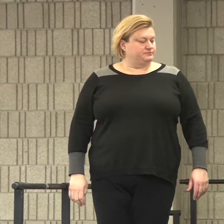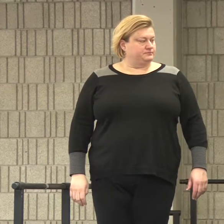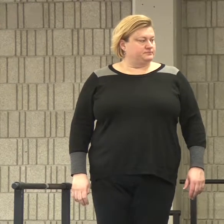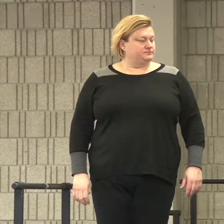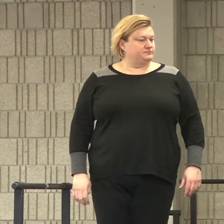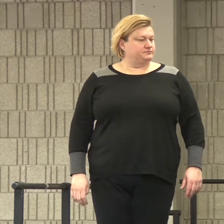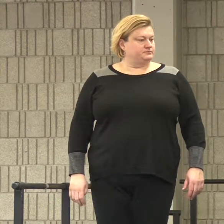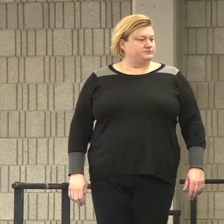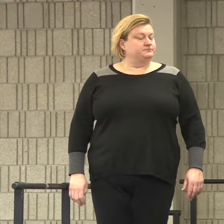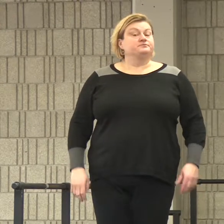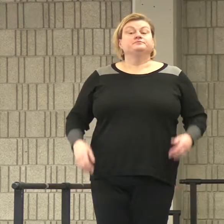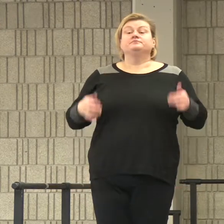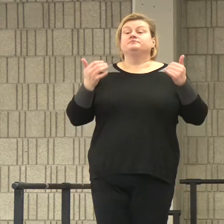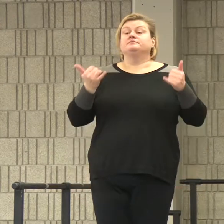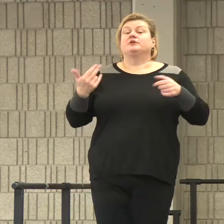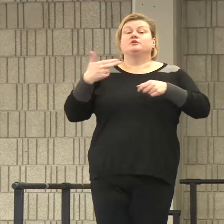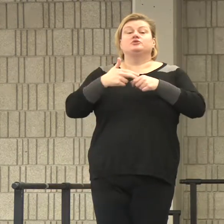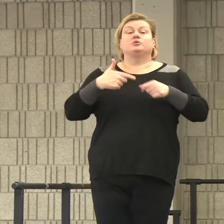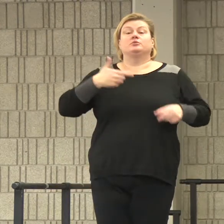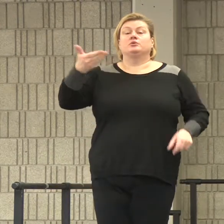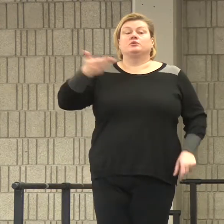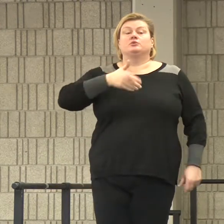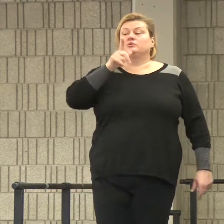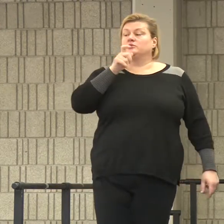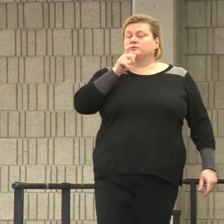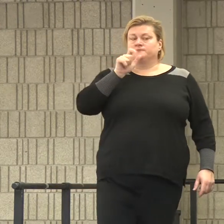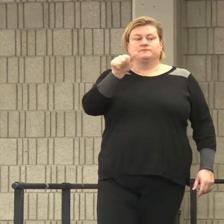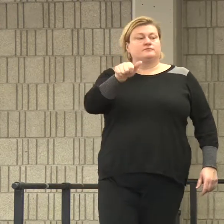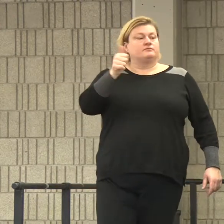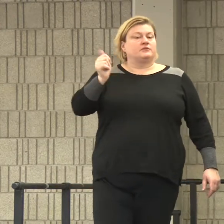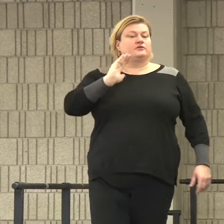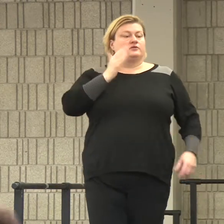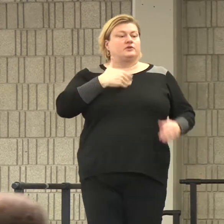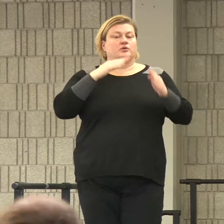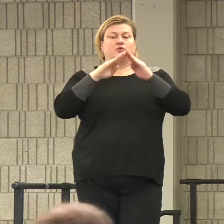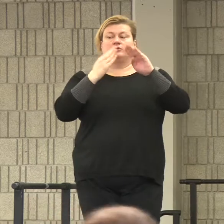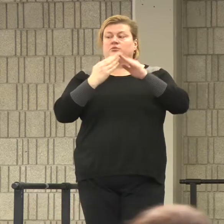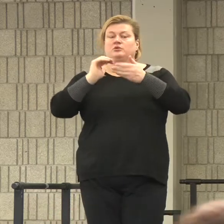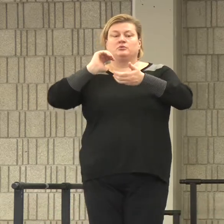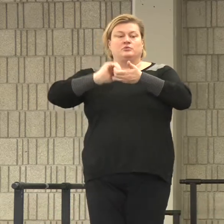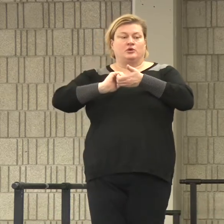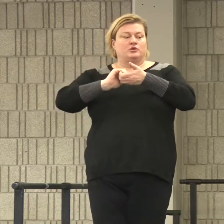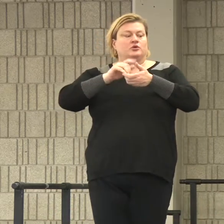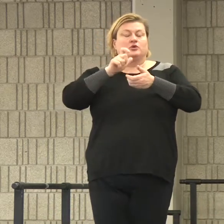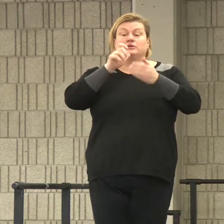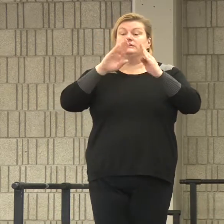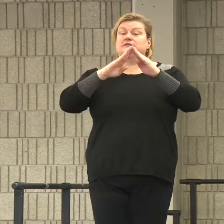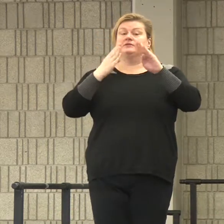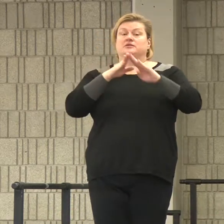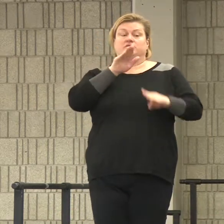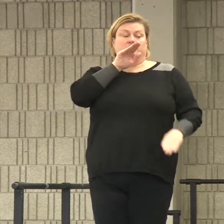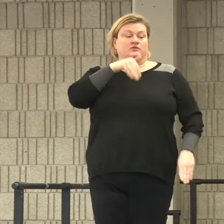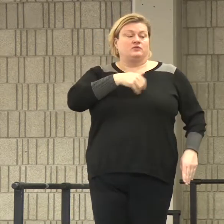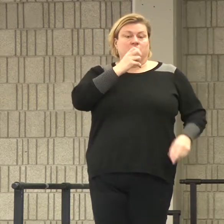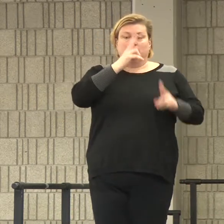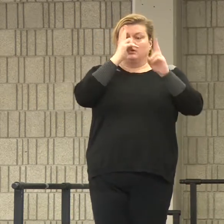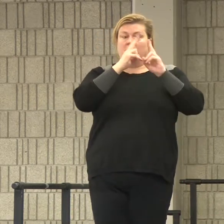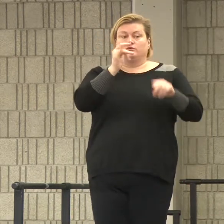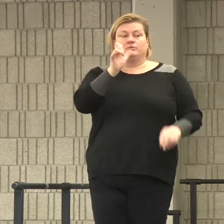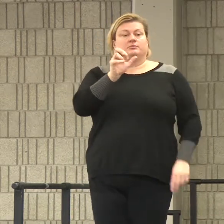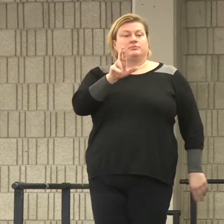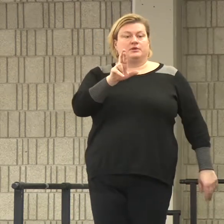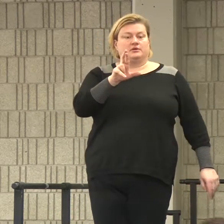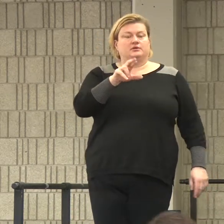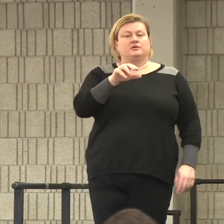Now, please join me in welcoming another one of our community partners, the City of Fall River, and the Honorable Mayor